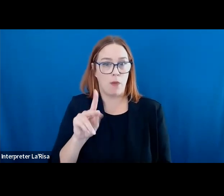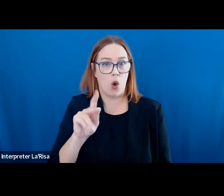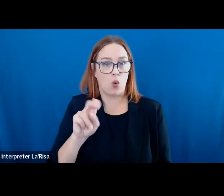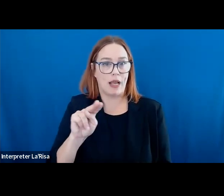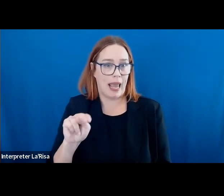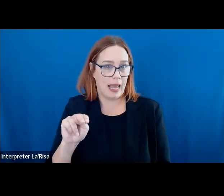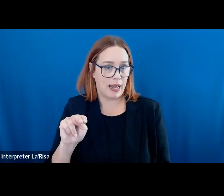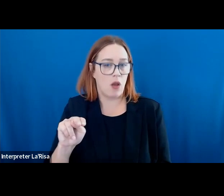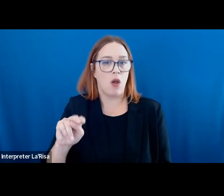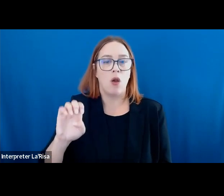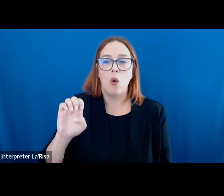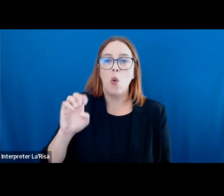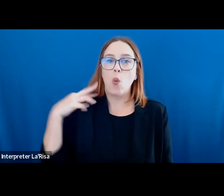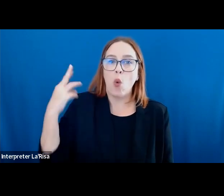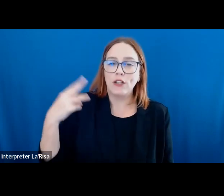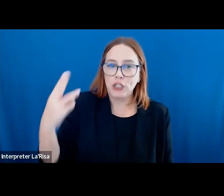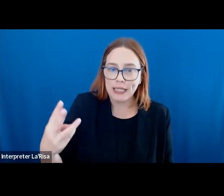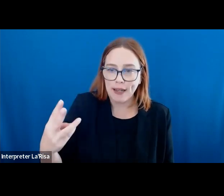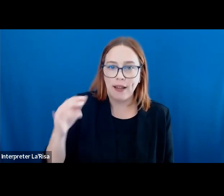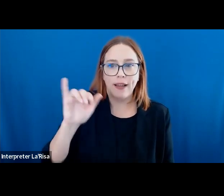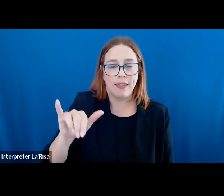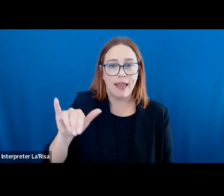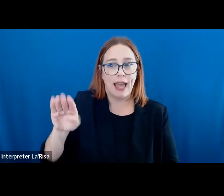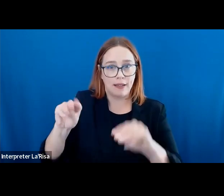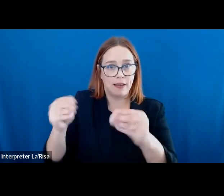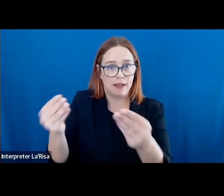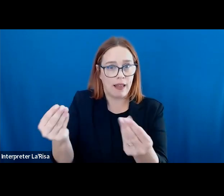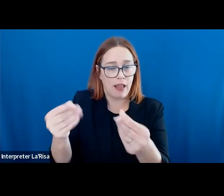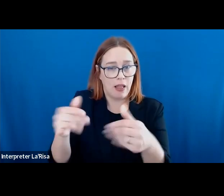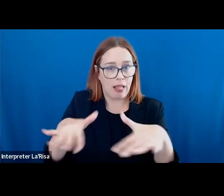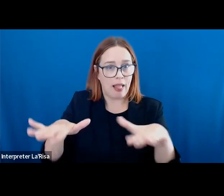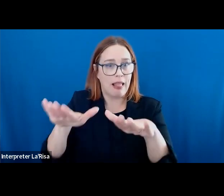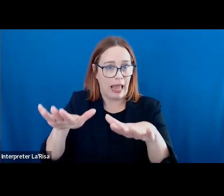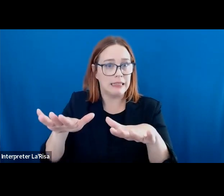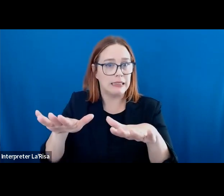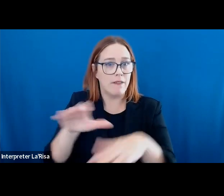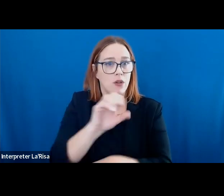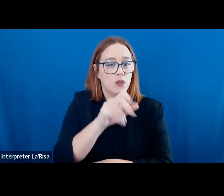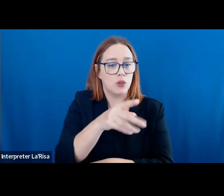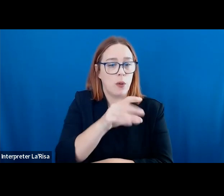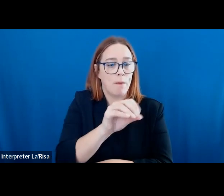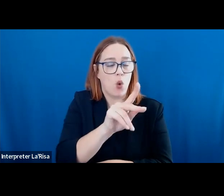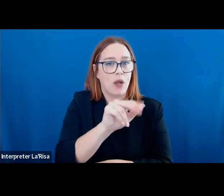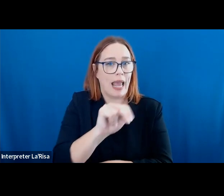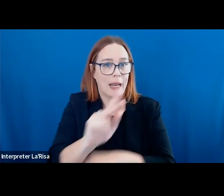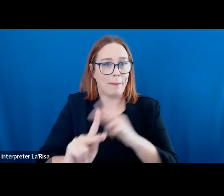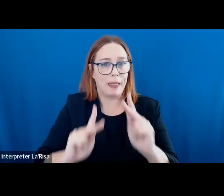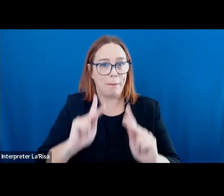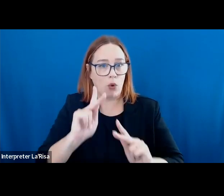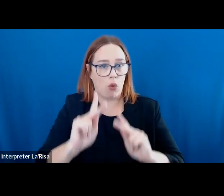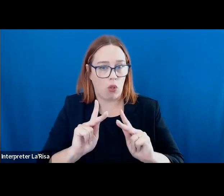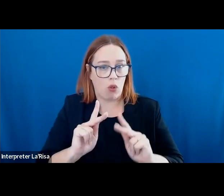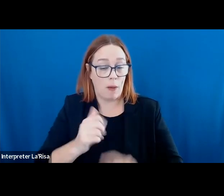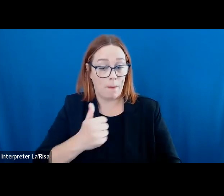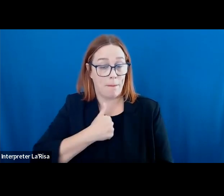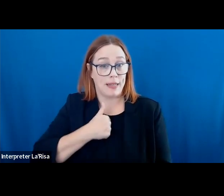the Spokane people. I am a autistic,